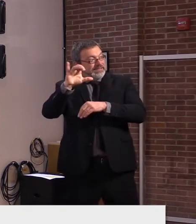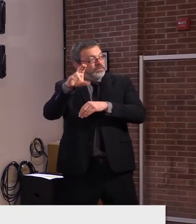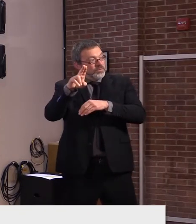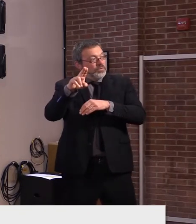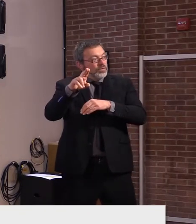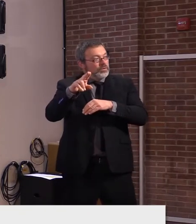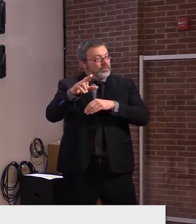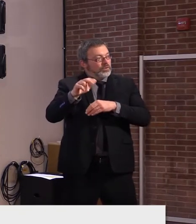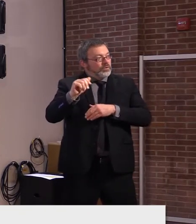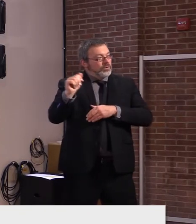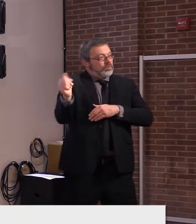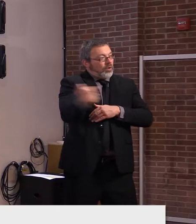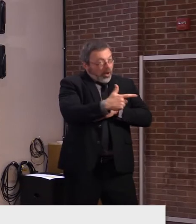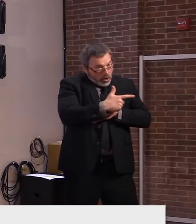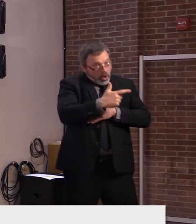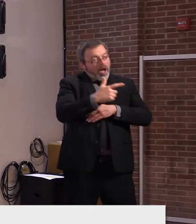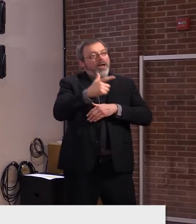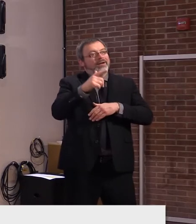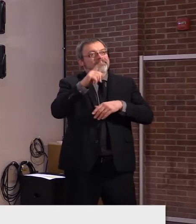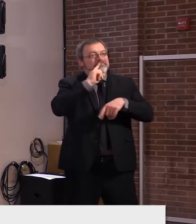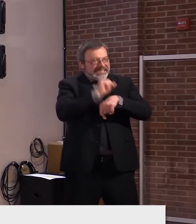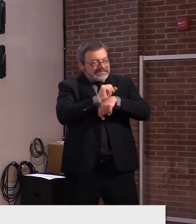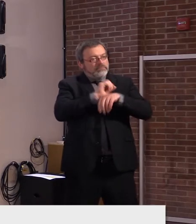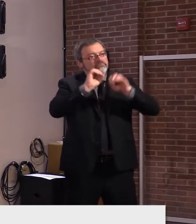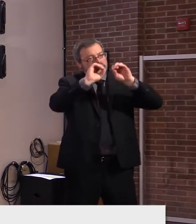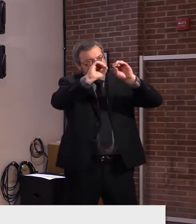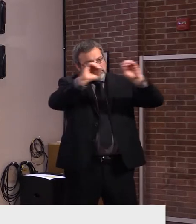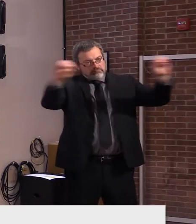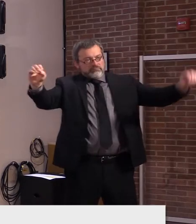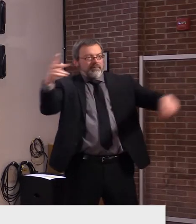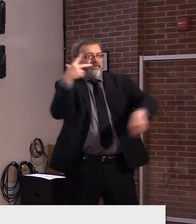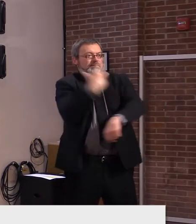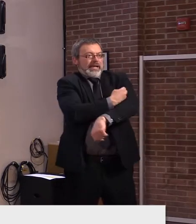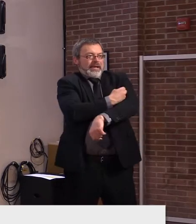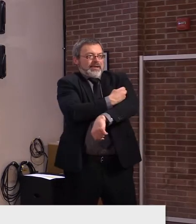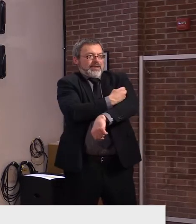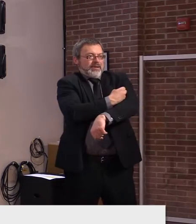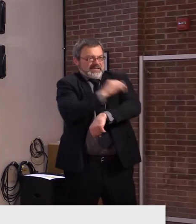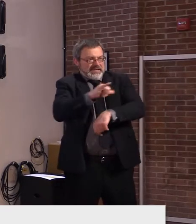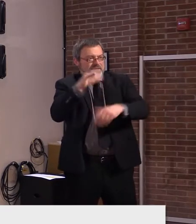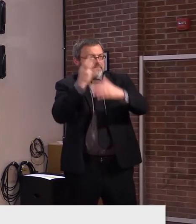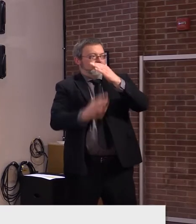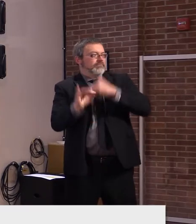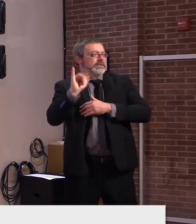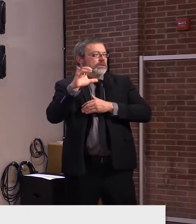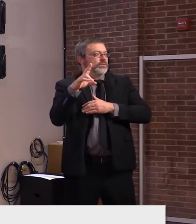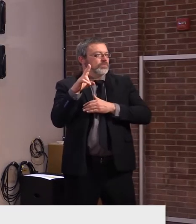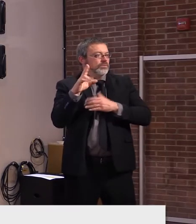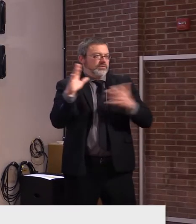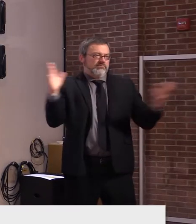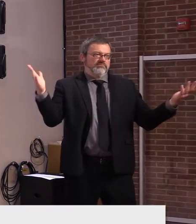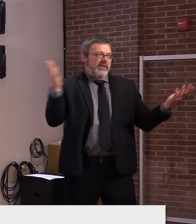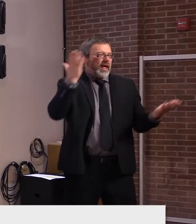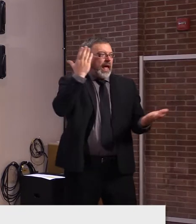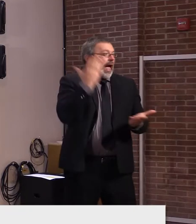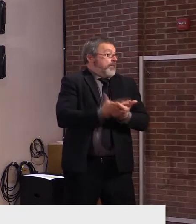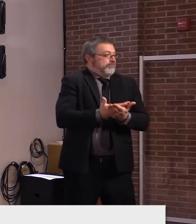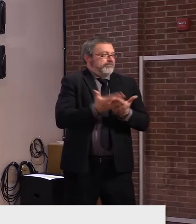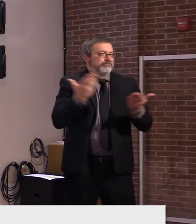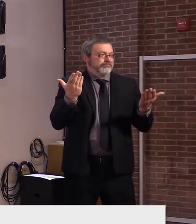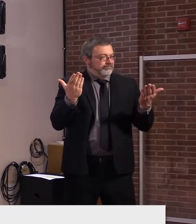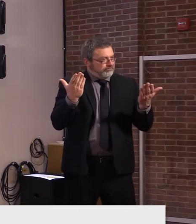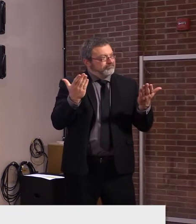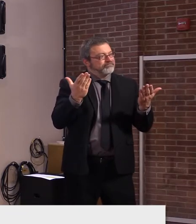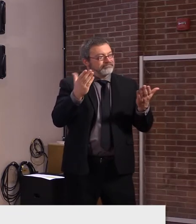So a pretty remarkable number, and you can see that there is improvement here in those Vermonters requiring critical care overall. But again, over the